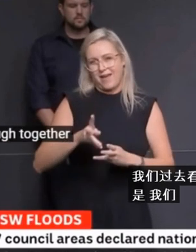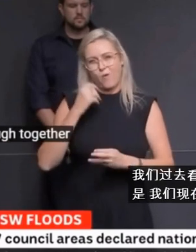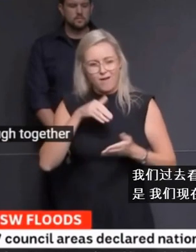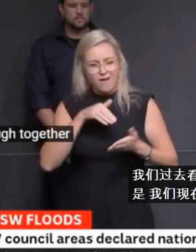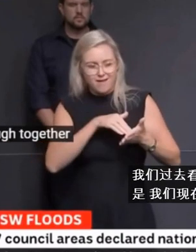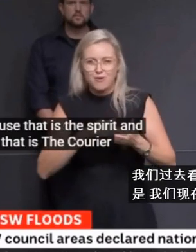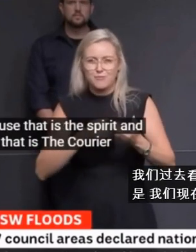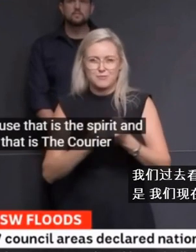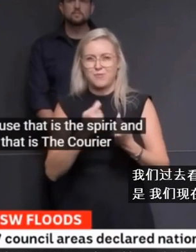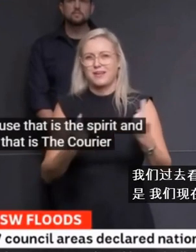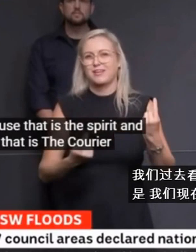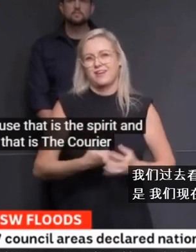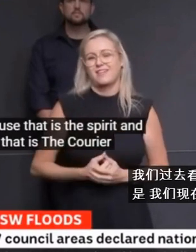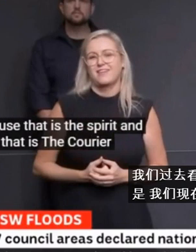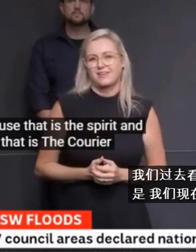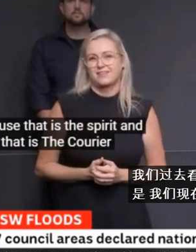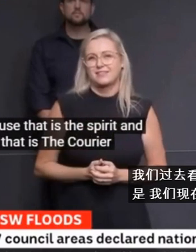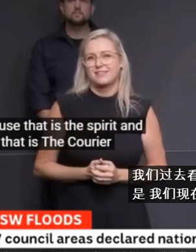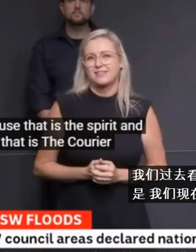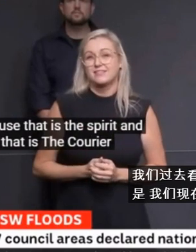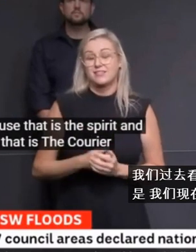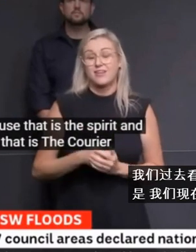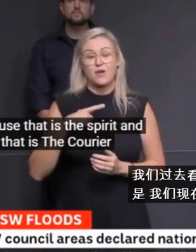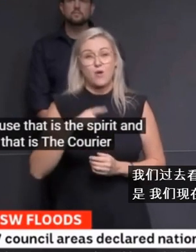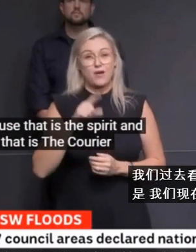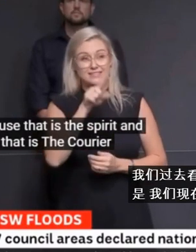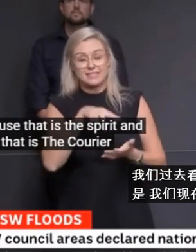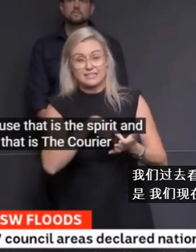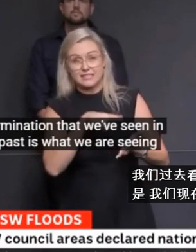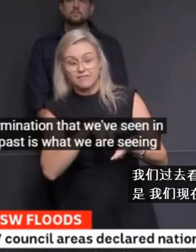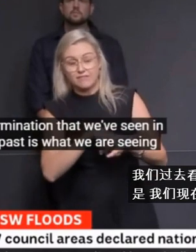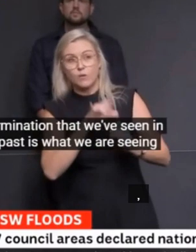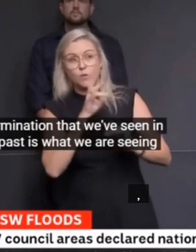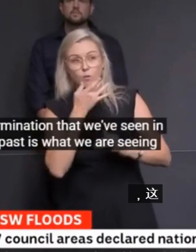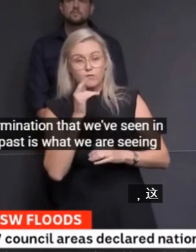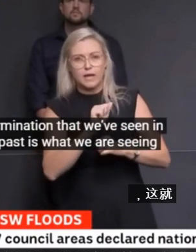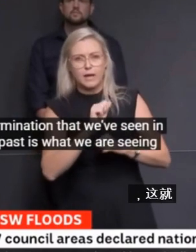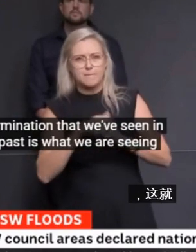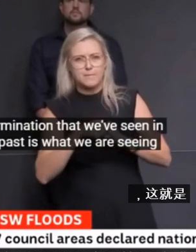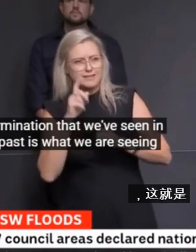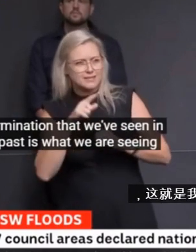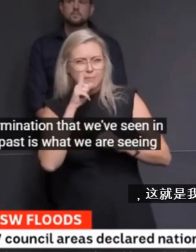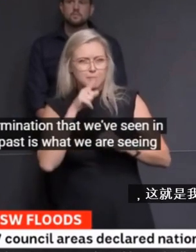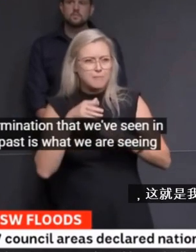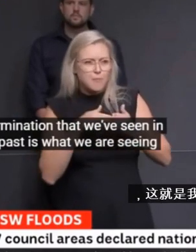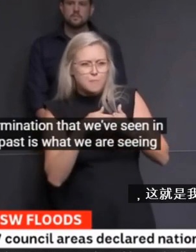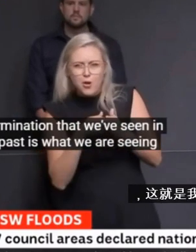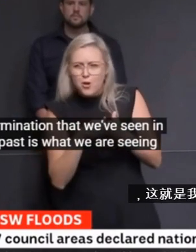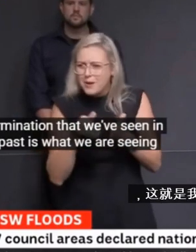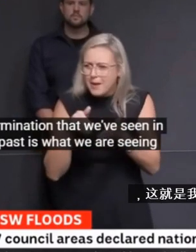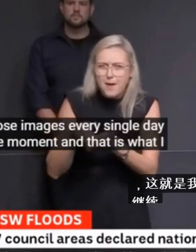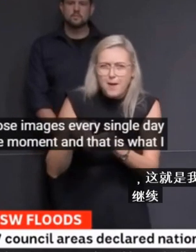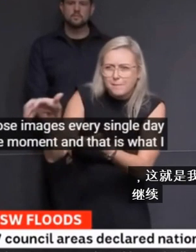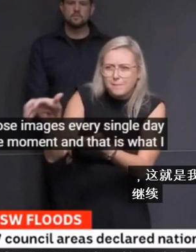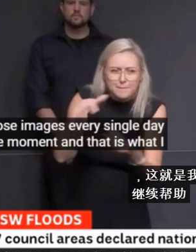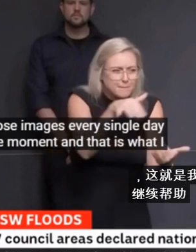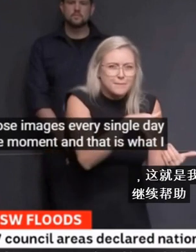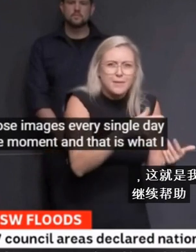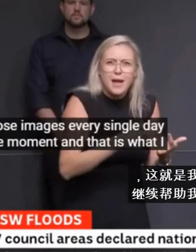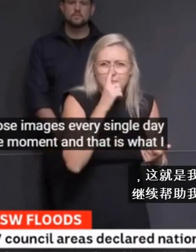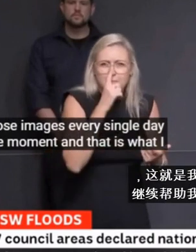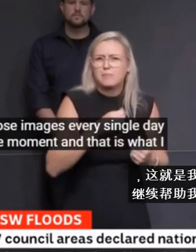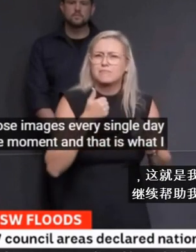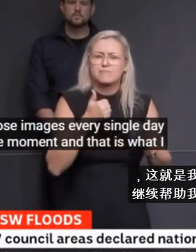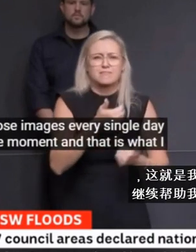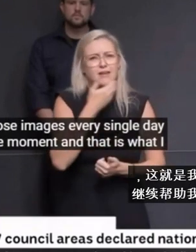seen in the past. It is what we are seeing in those images every single day at the moment, and that is what will continue to help our